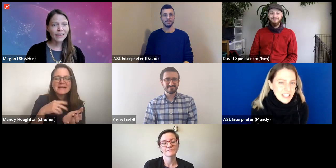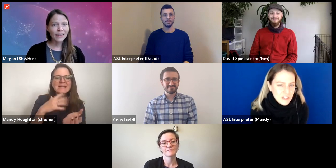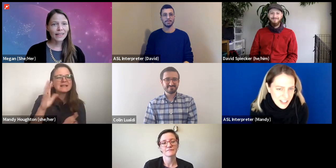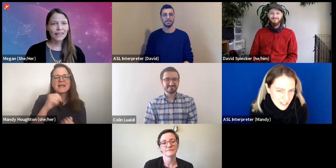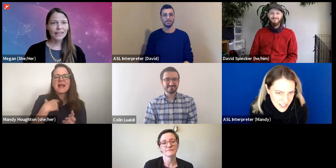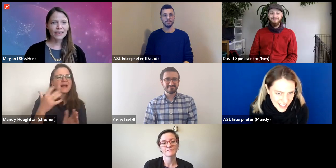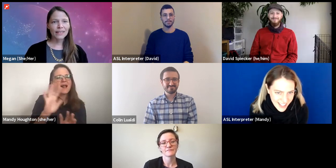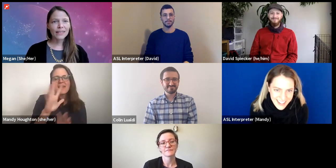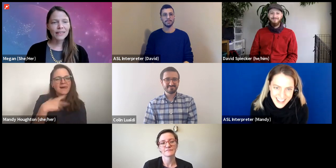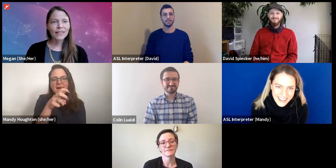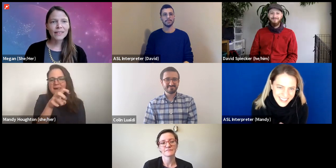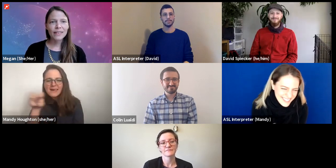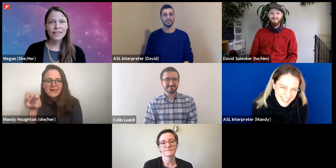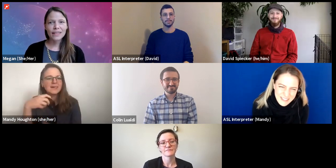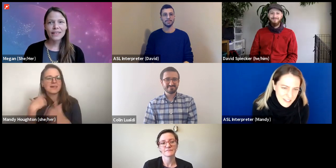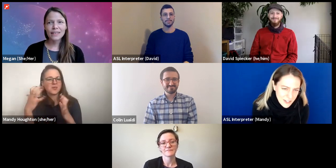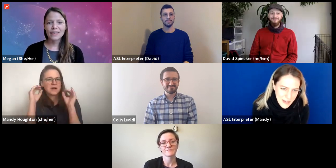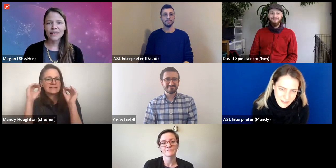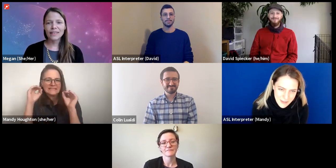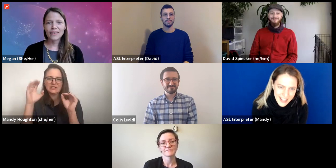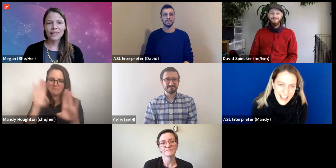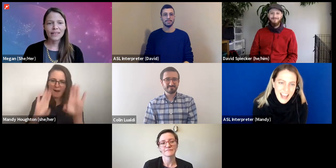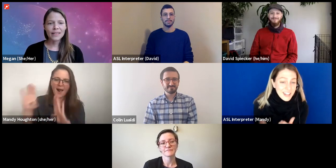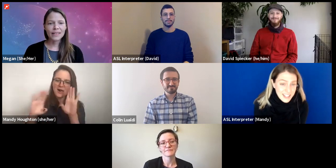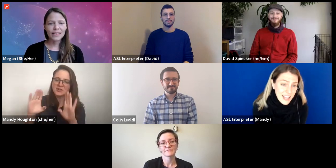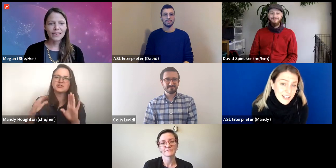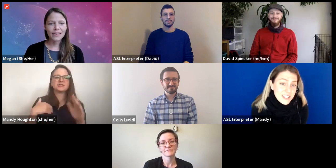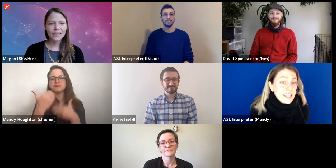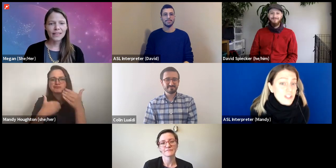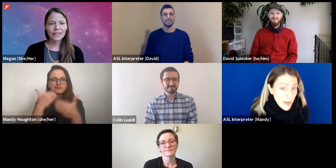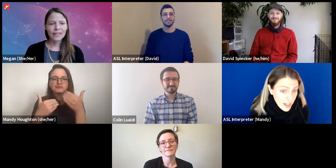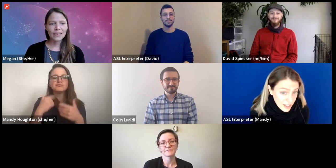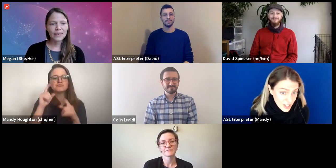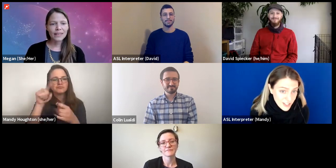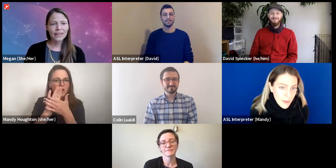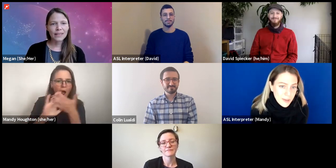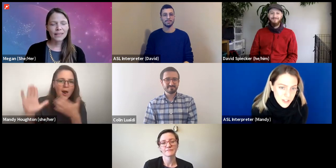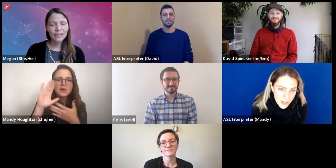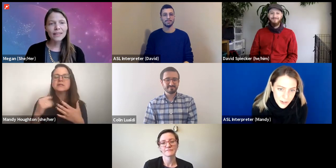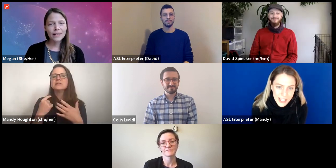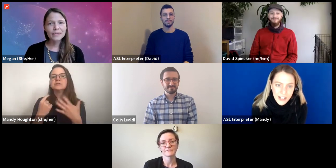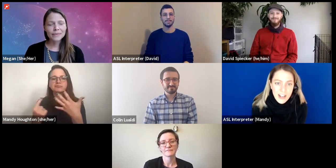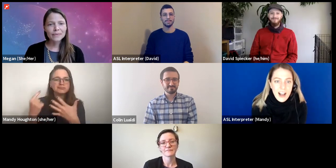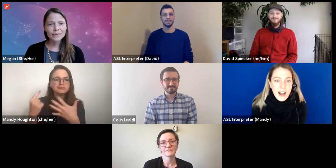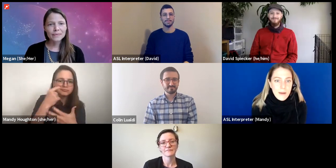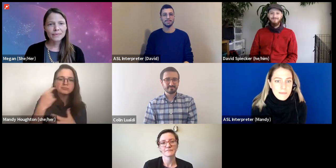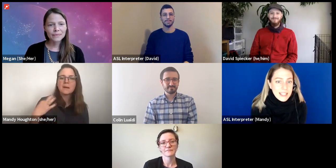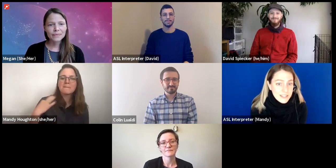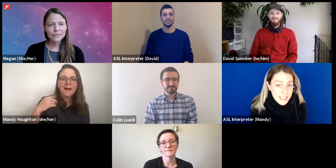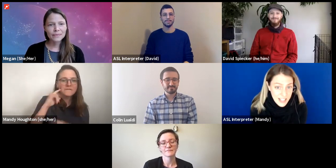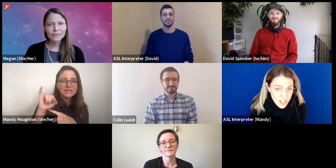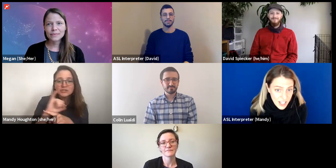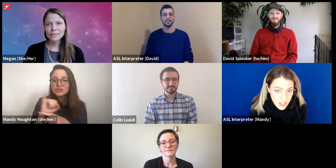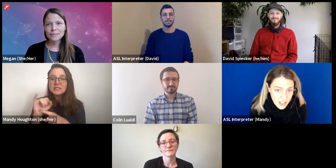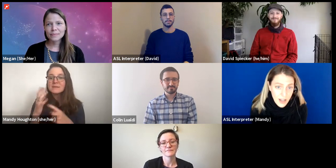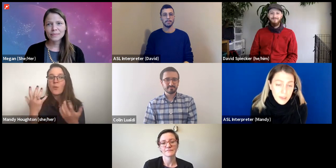into neonatal nursing. Again, didn't really feel right for me. And then I decided to teach biology. So I pursued a career